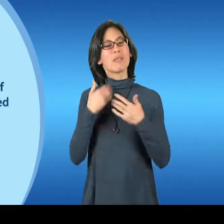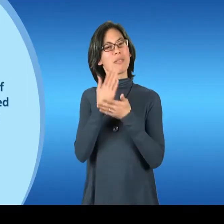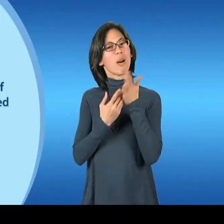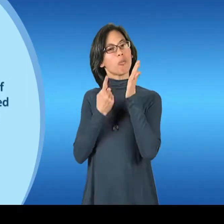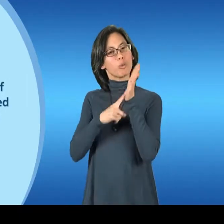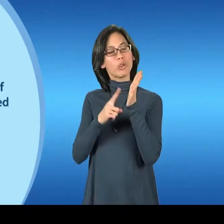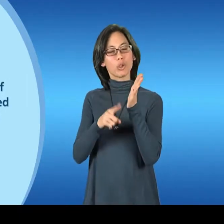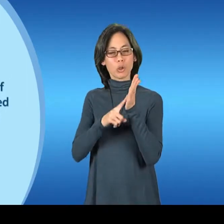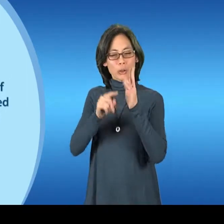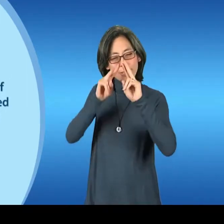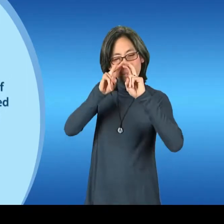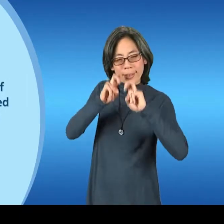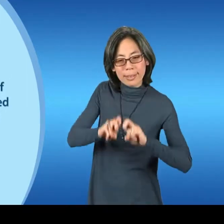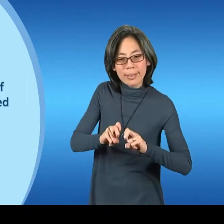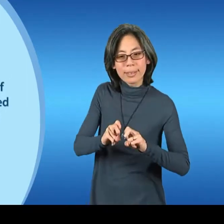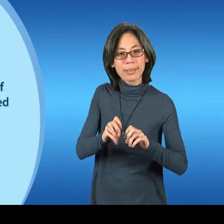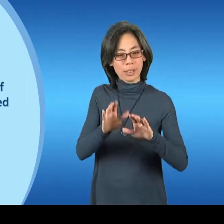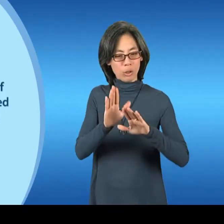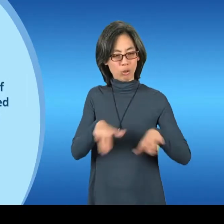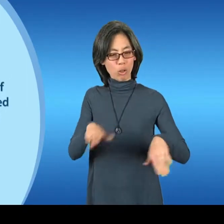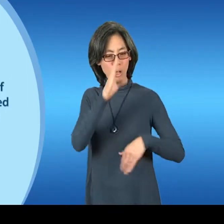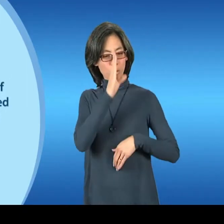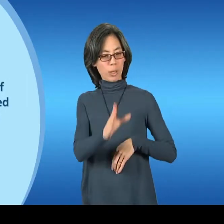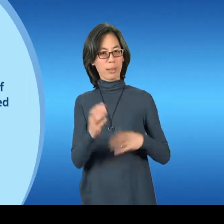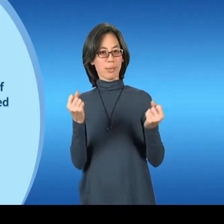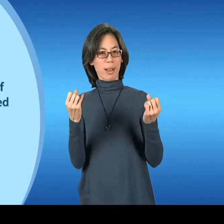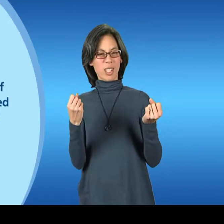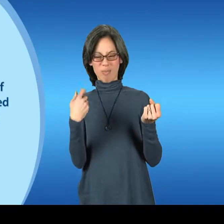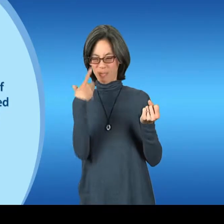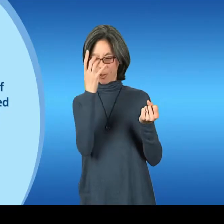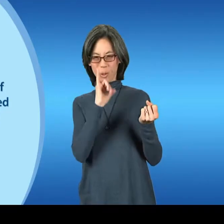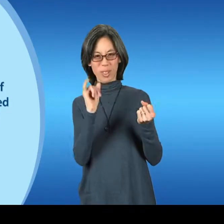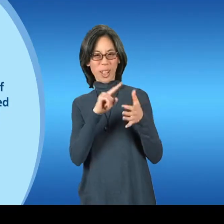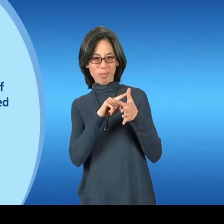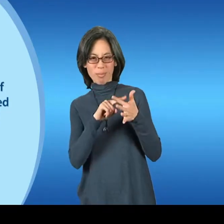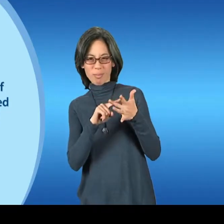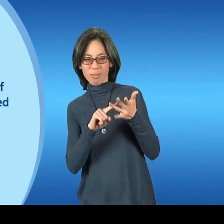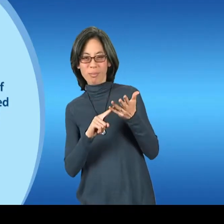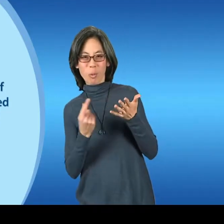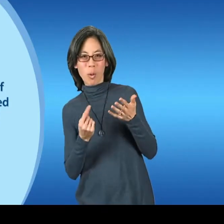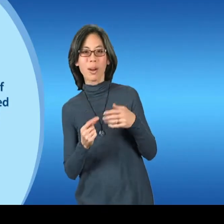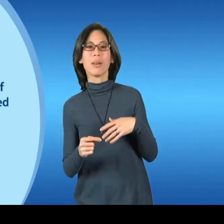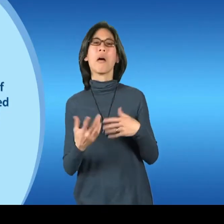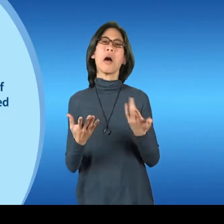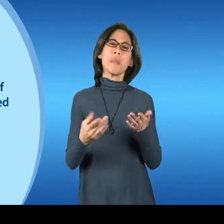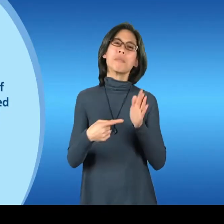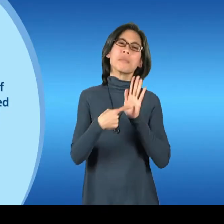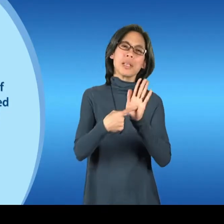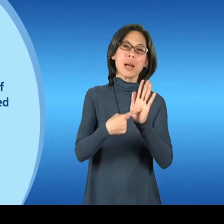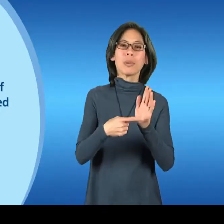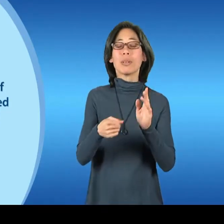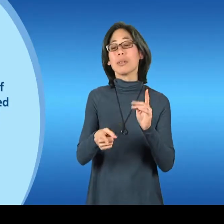Some researchers have looked specifically at the features of child-directed signing and what those involve. Some examples might